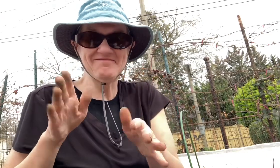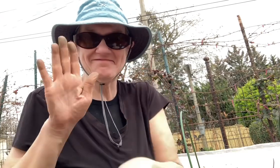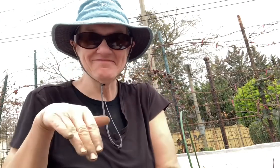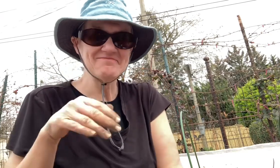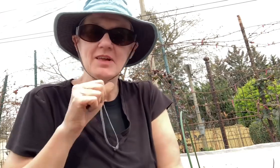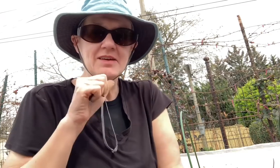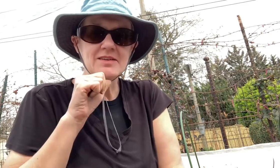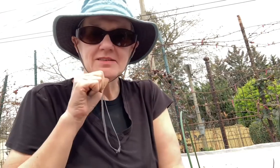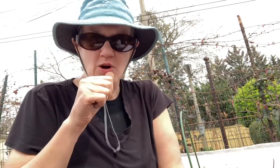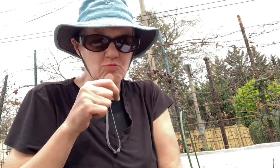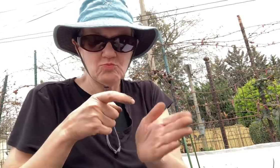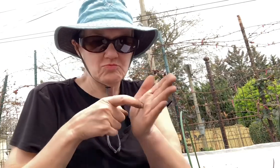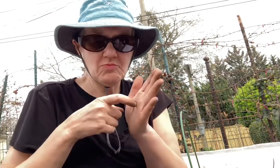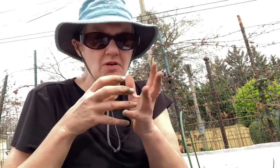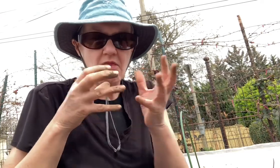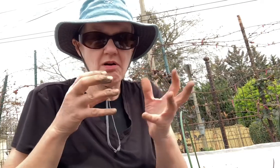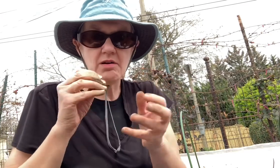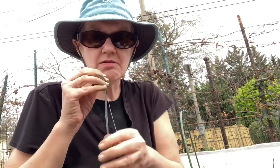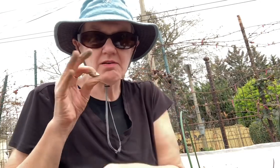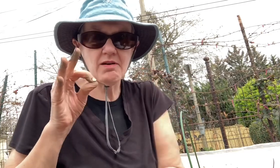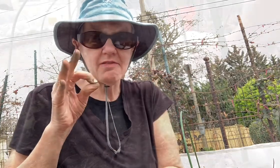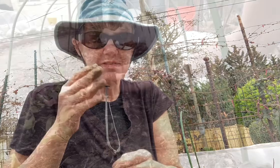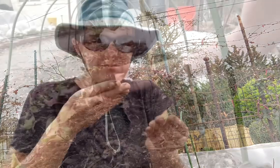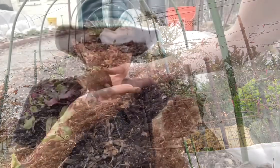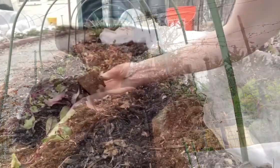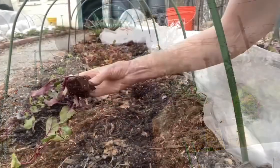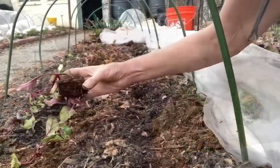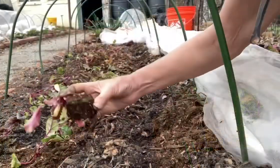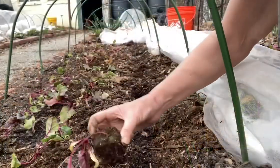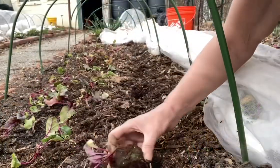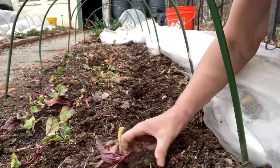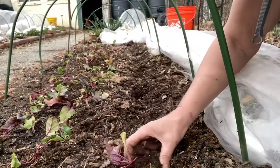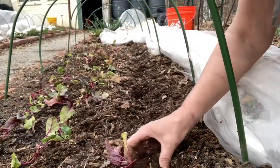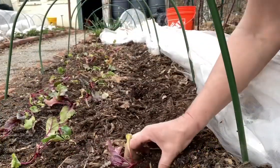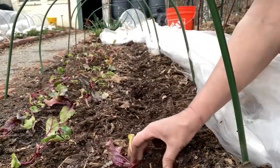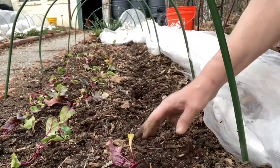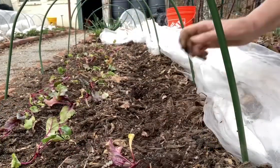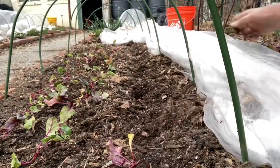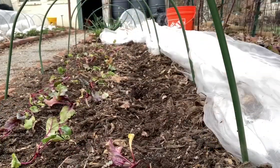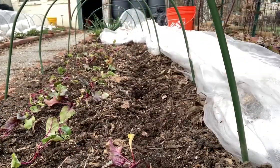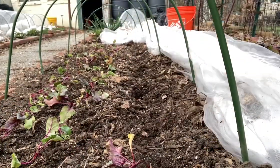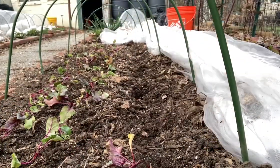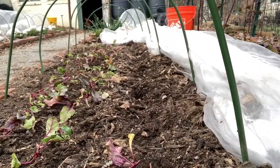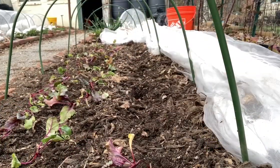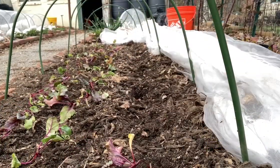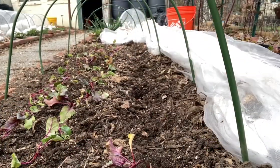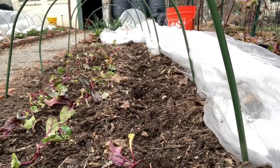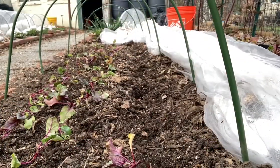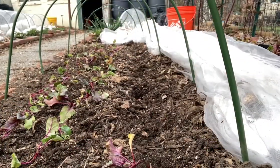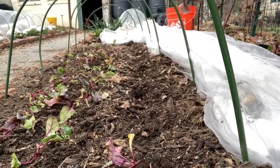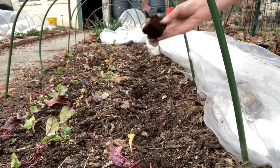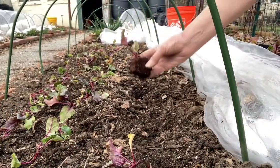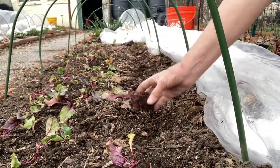onions. Wrong sign, they're not a person. But the point is, they're not heavy feeders.